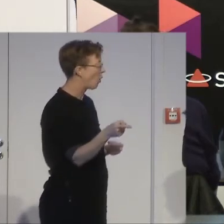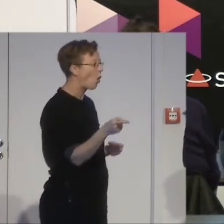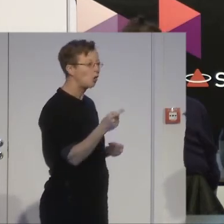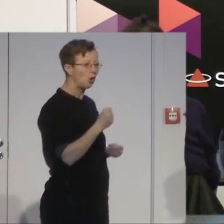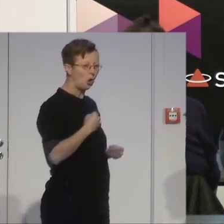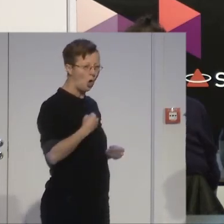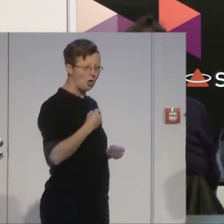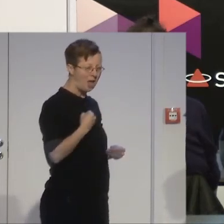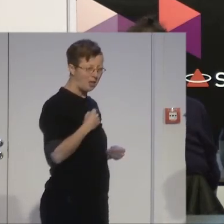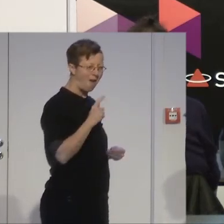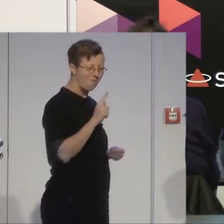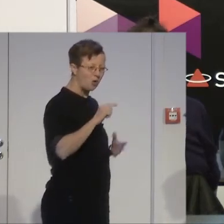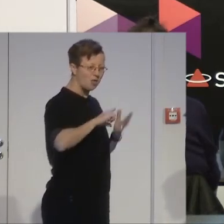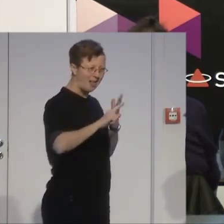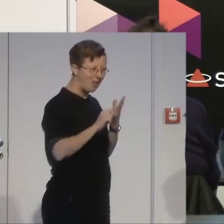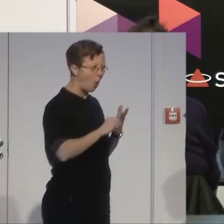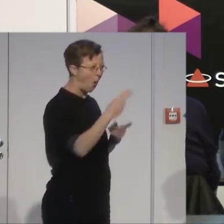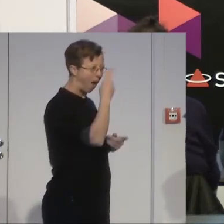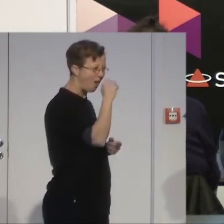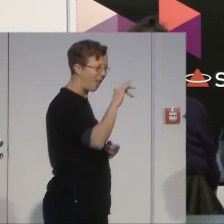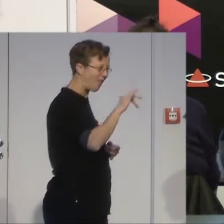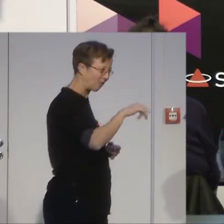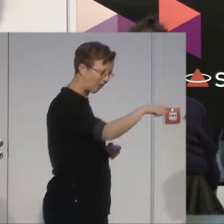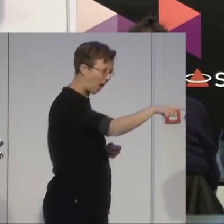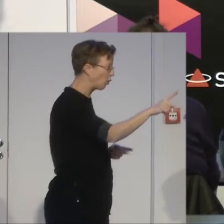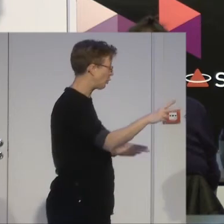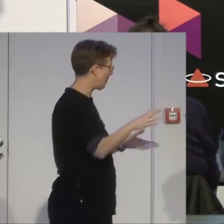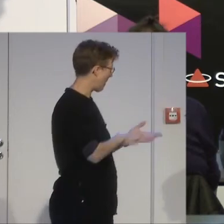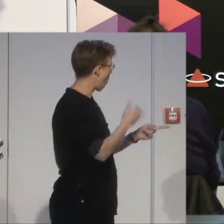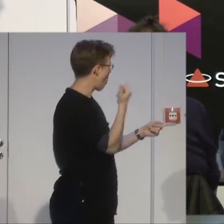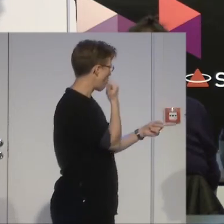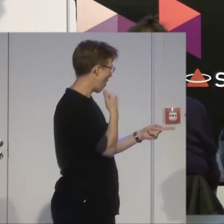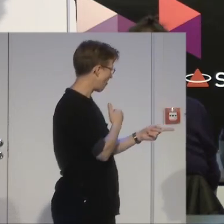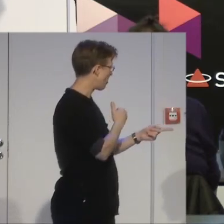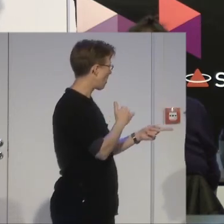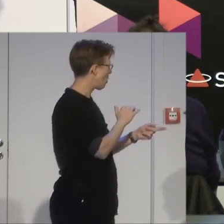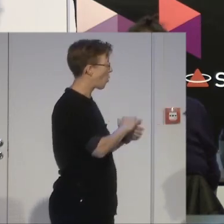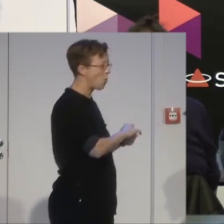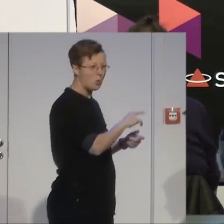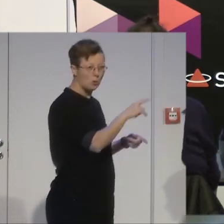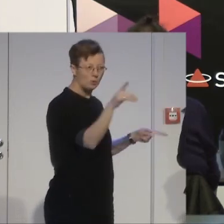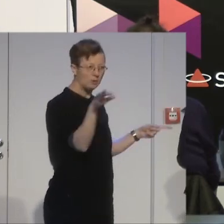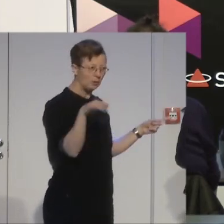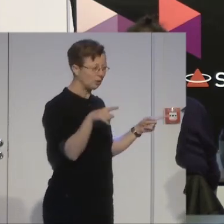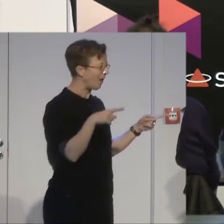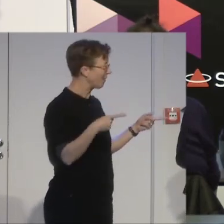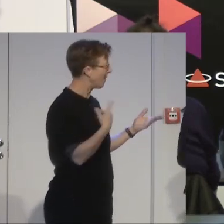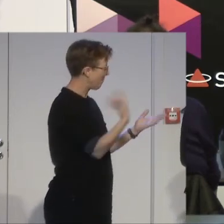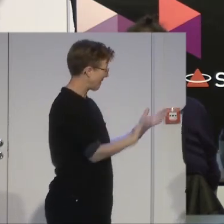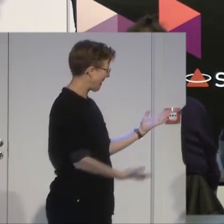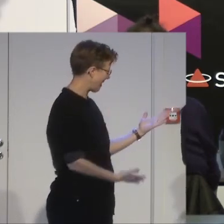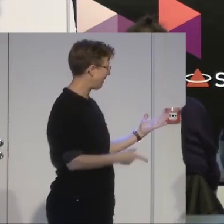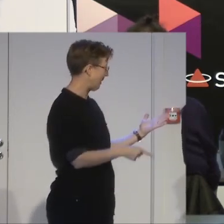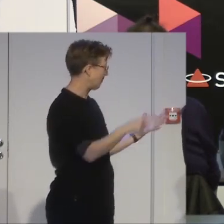Göran Forsgren and Anne Nafstad is there also, and Johanne and Lynn Shea are going to present there.